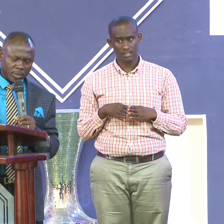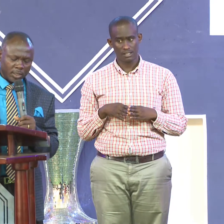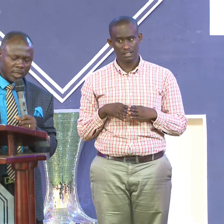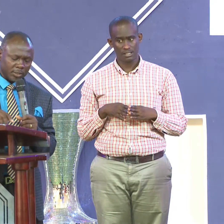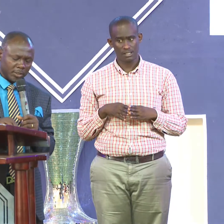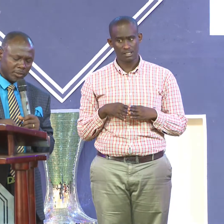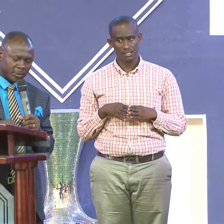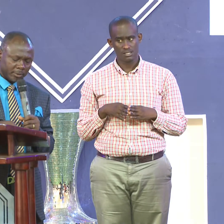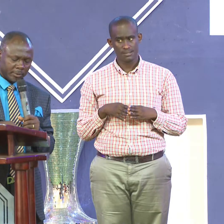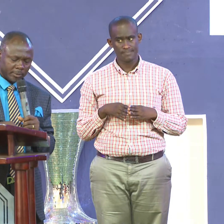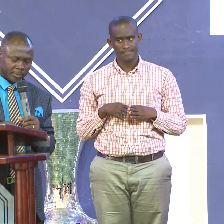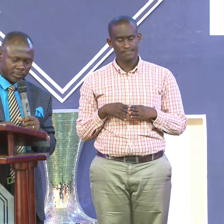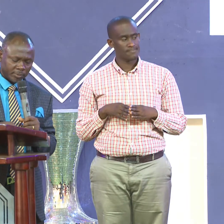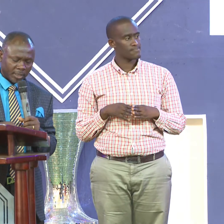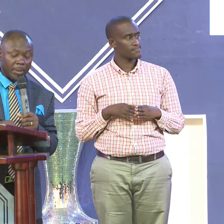fear.